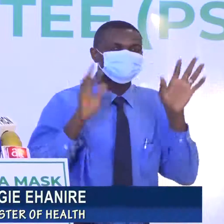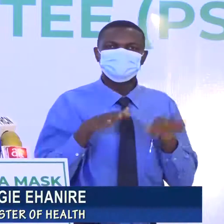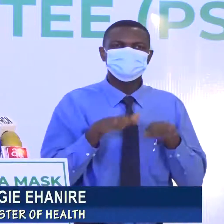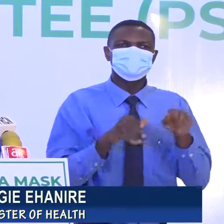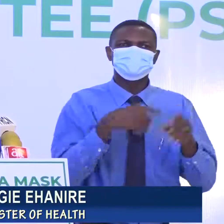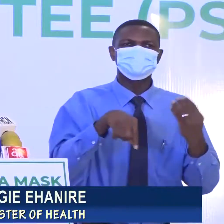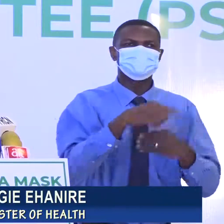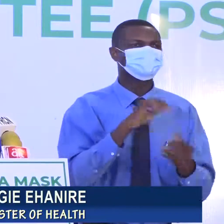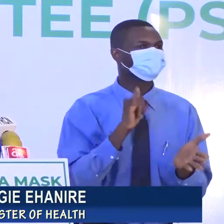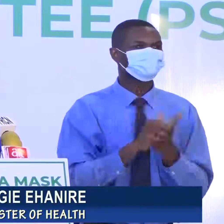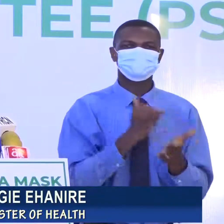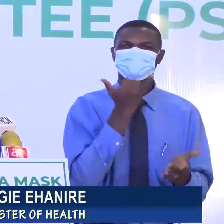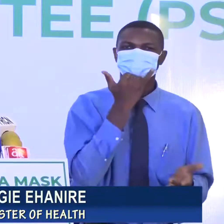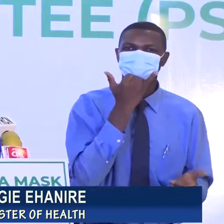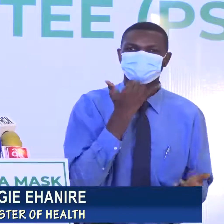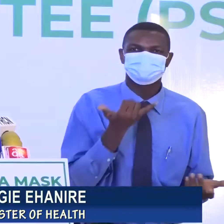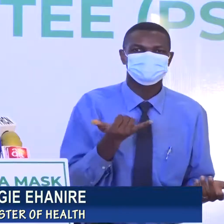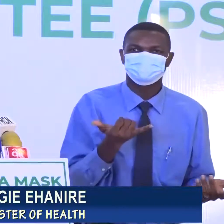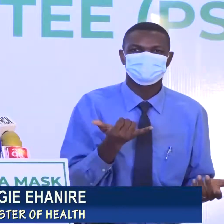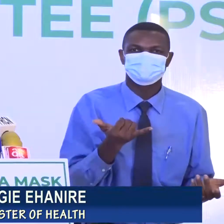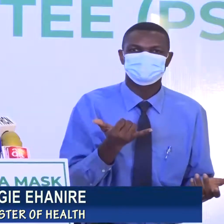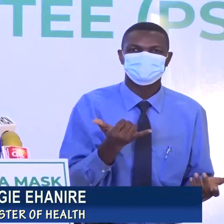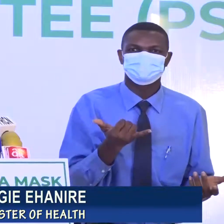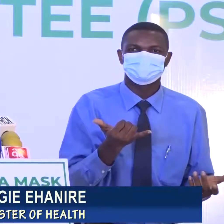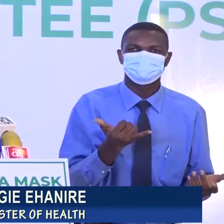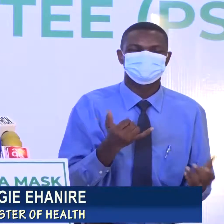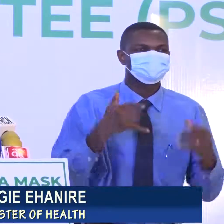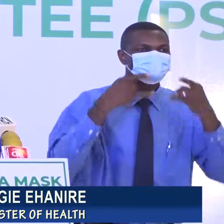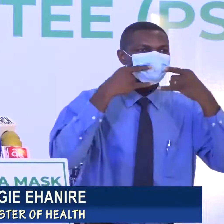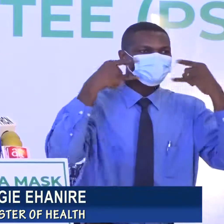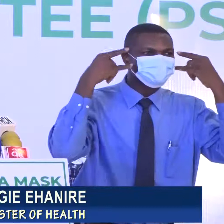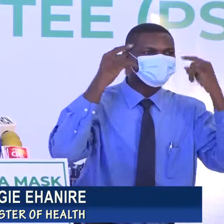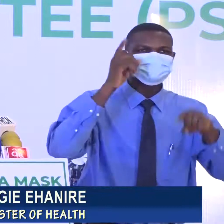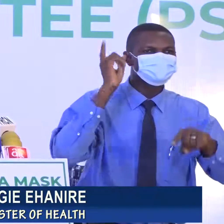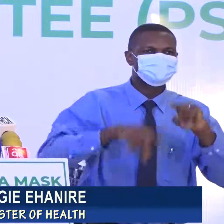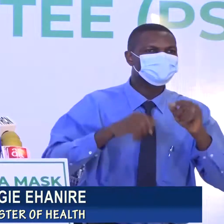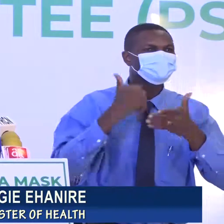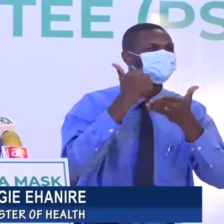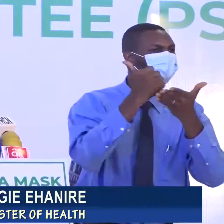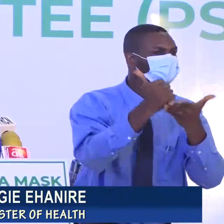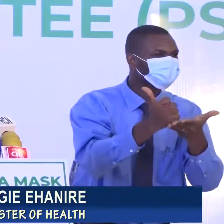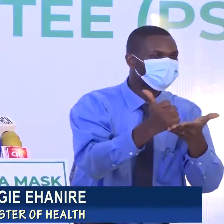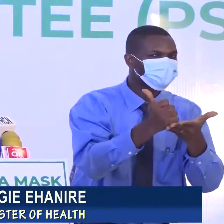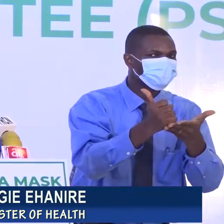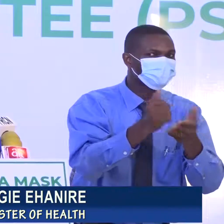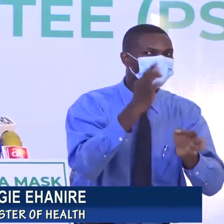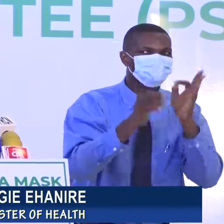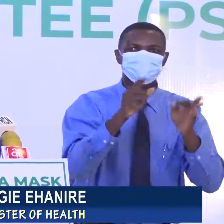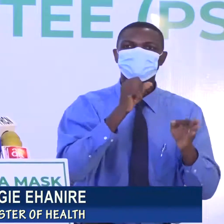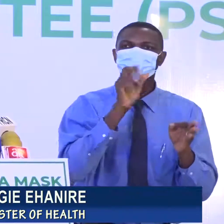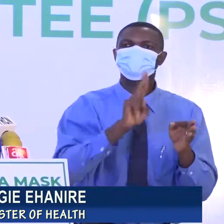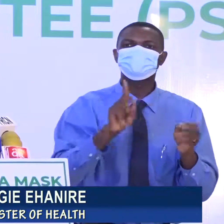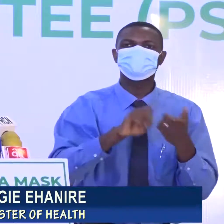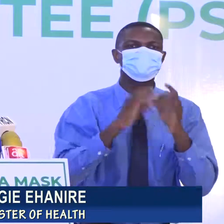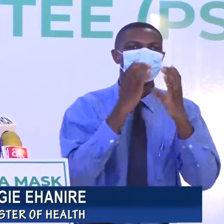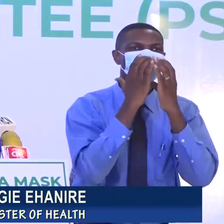So it is not the right thing, and the mask is not helpful anywhere else except it is covering your face, that